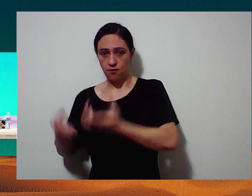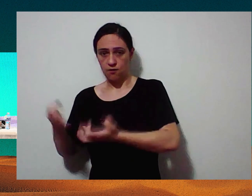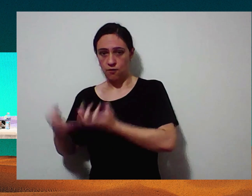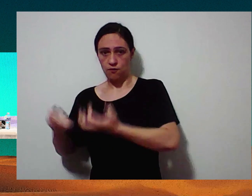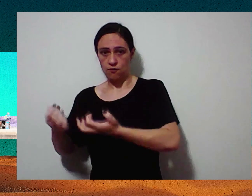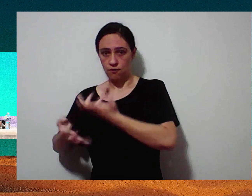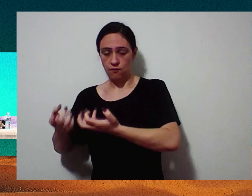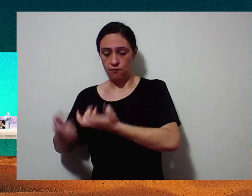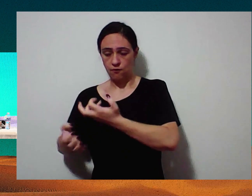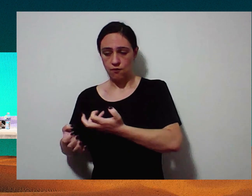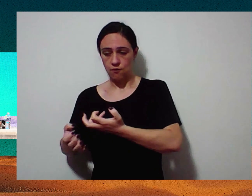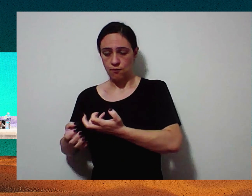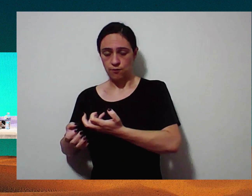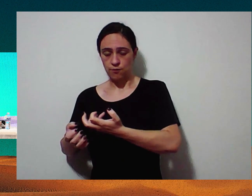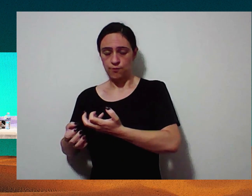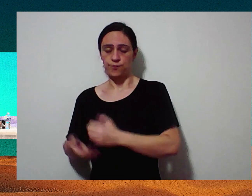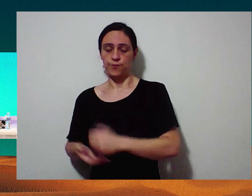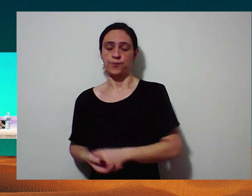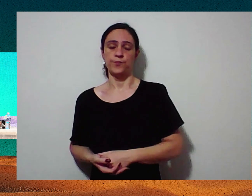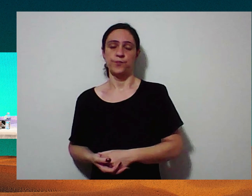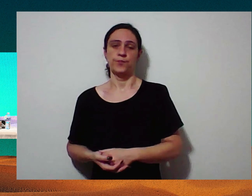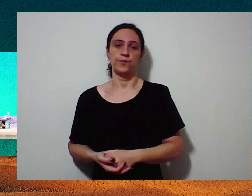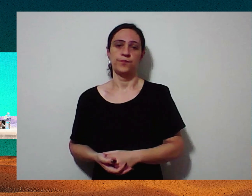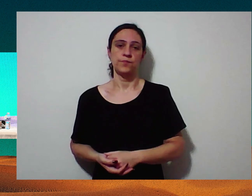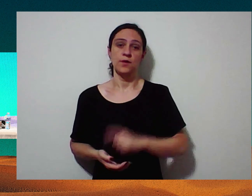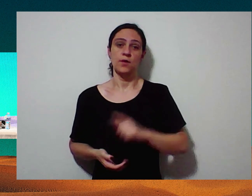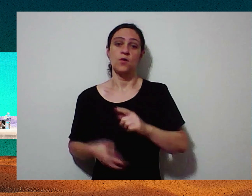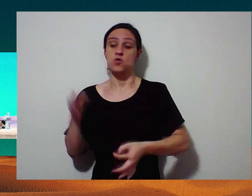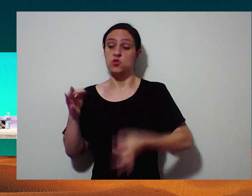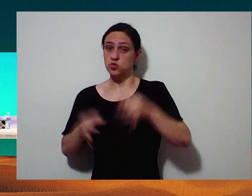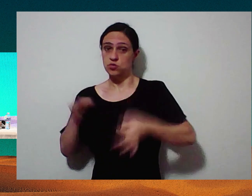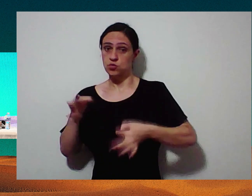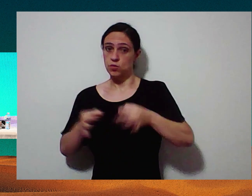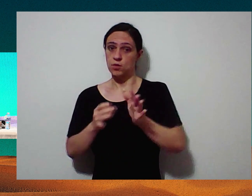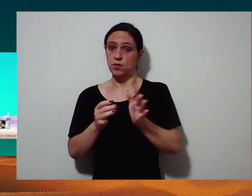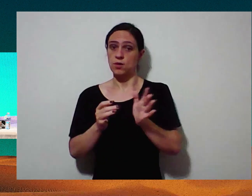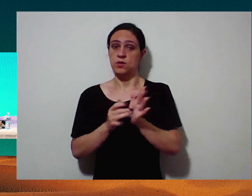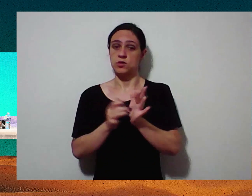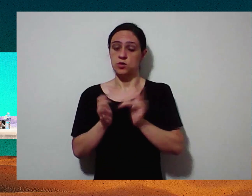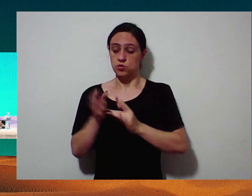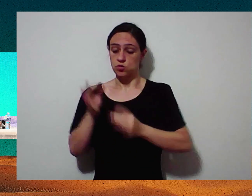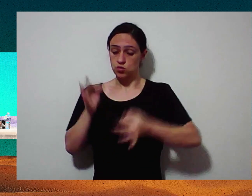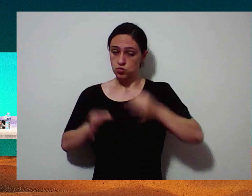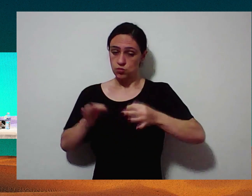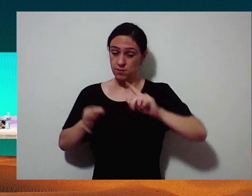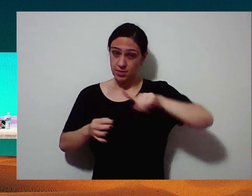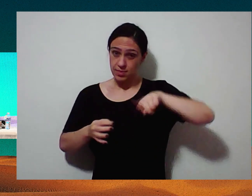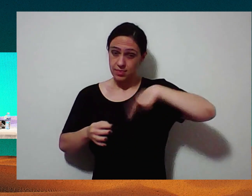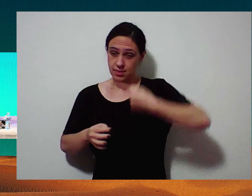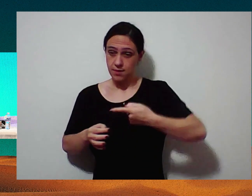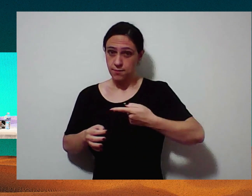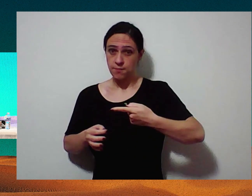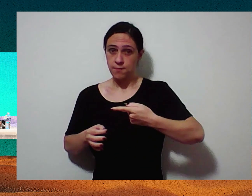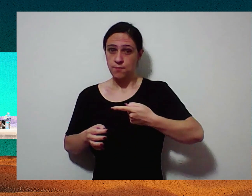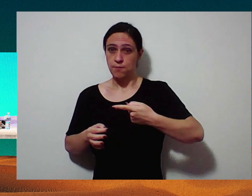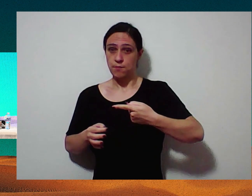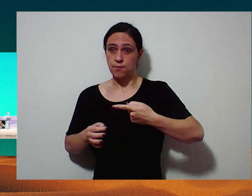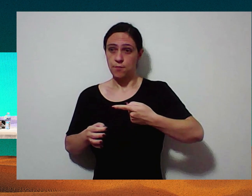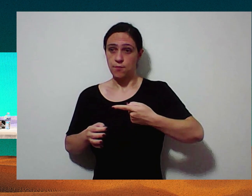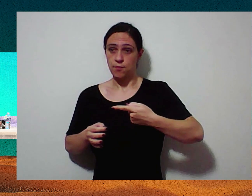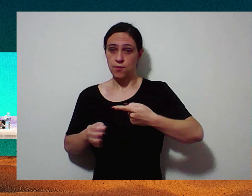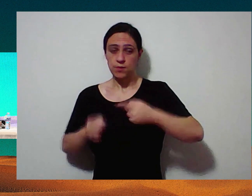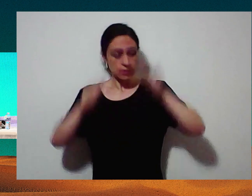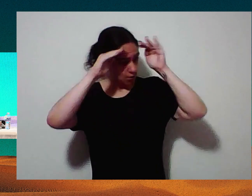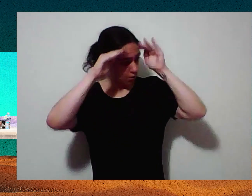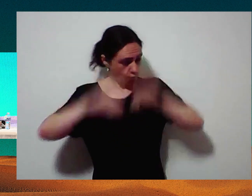fire. Então, depois do julgamento de Cristo, irmão, não terá mais nada que irá contra Deus. So after the judgment